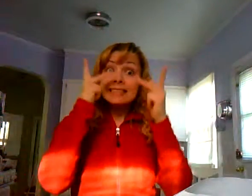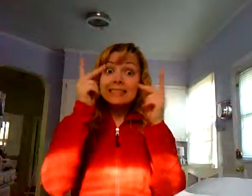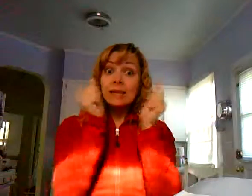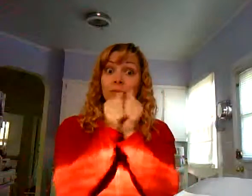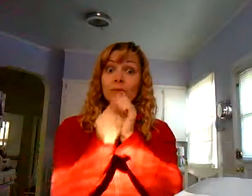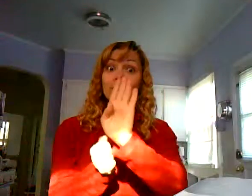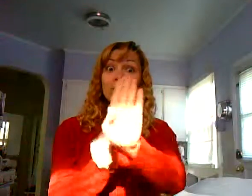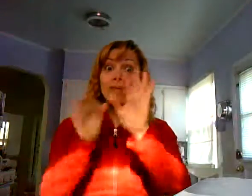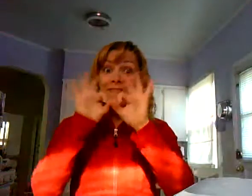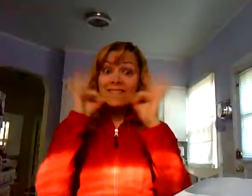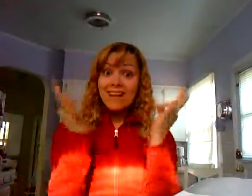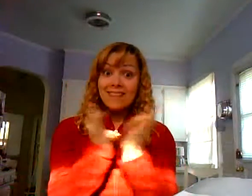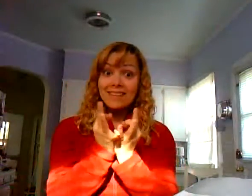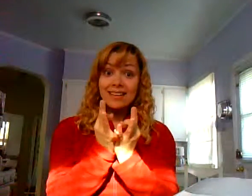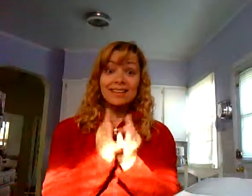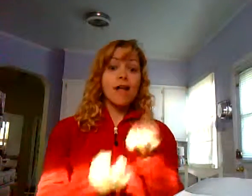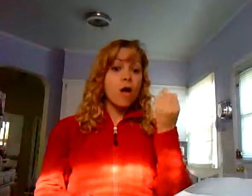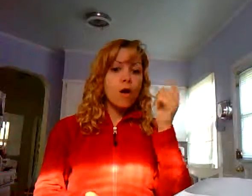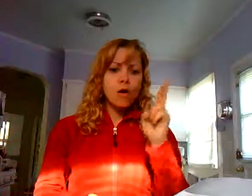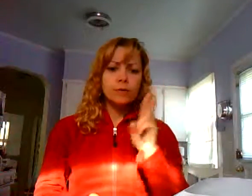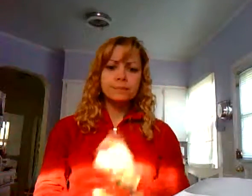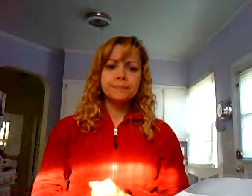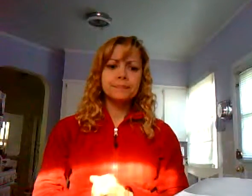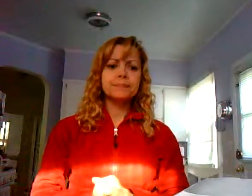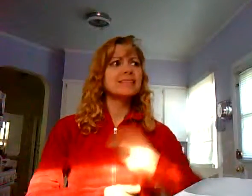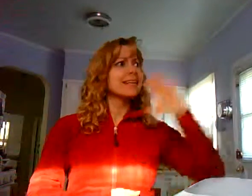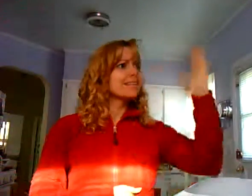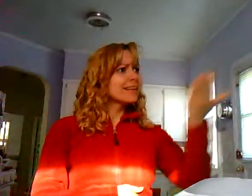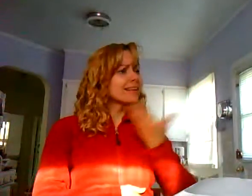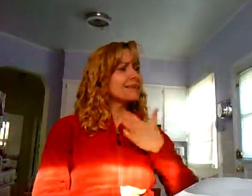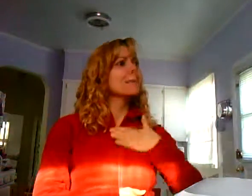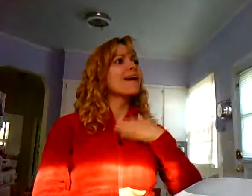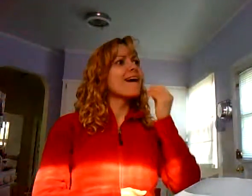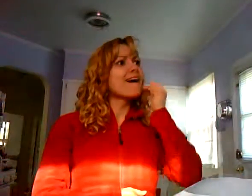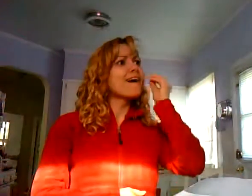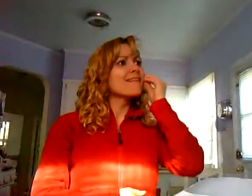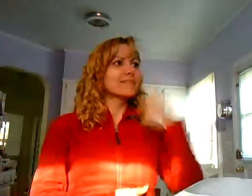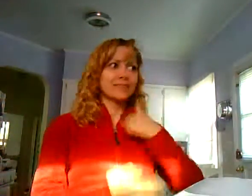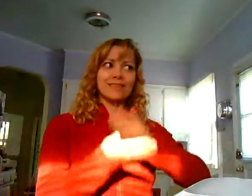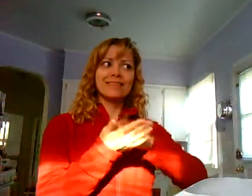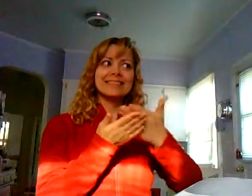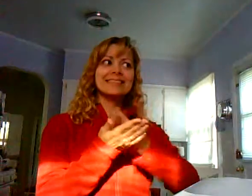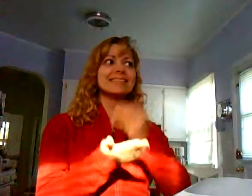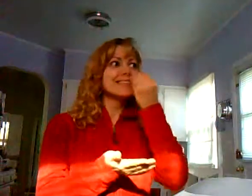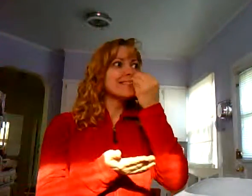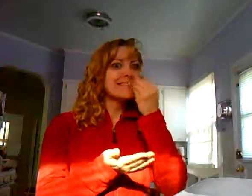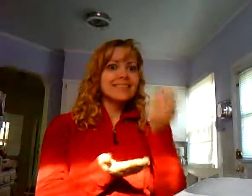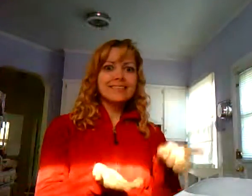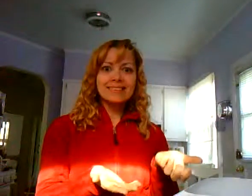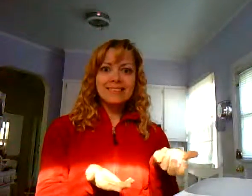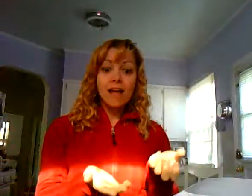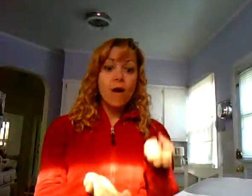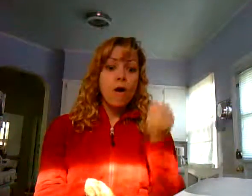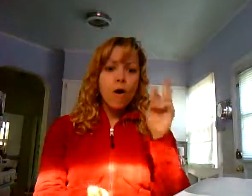Or you can visit those who are sick. Visit your family members. Invite them over to your house. Cook for them. Serve them.